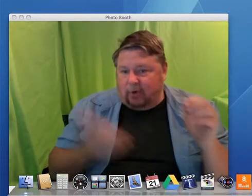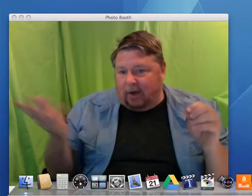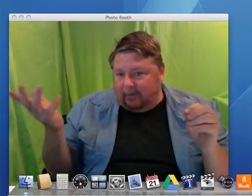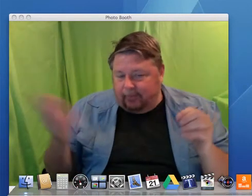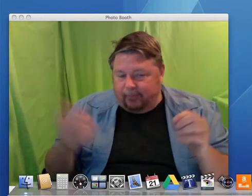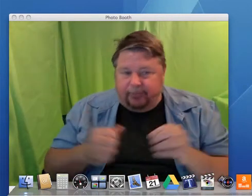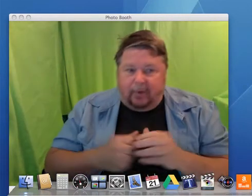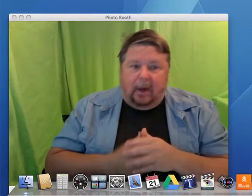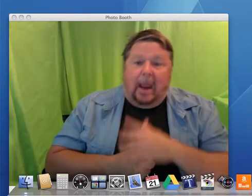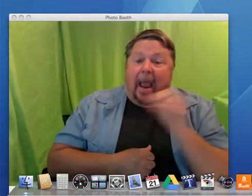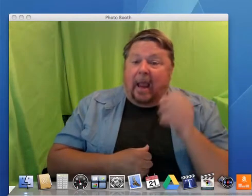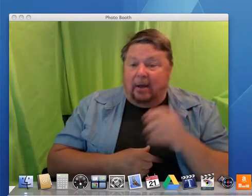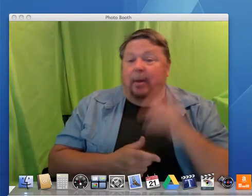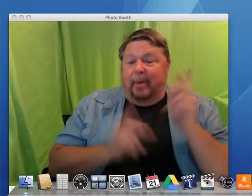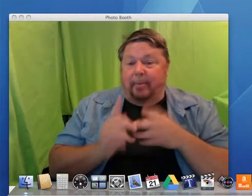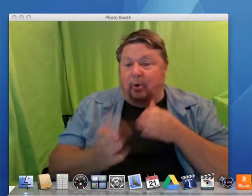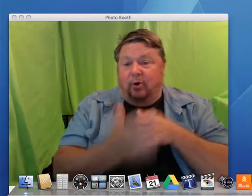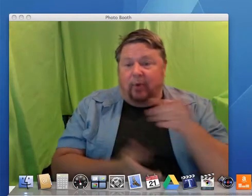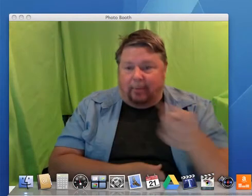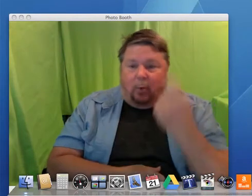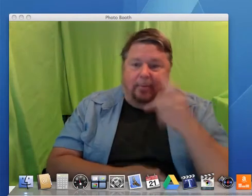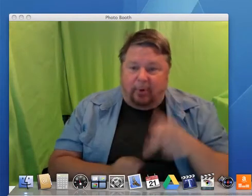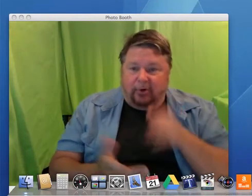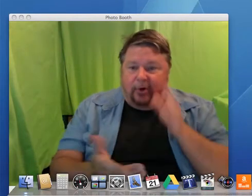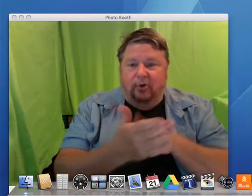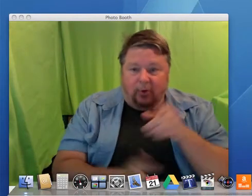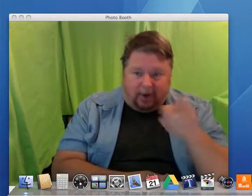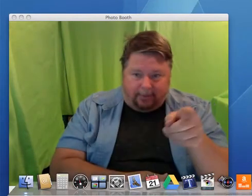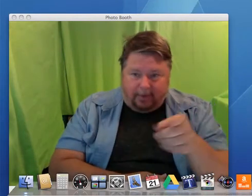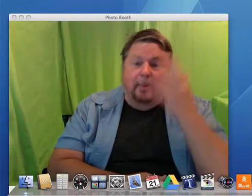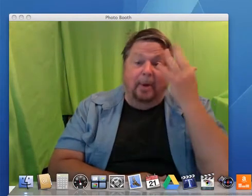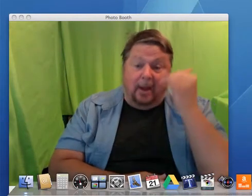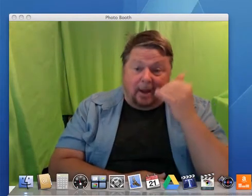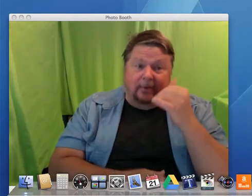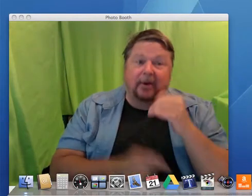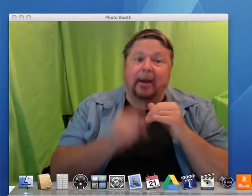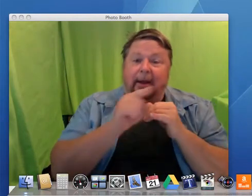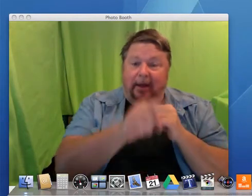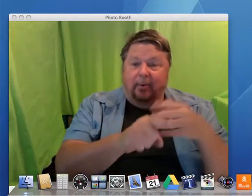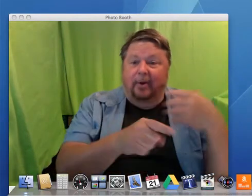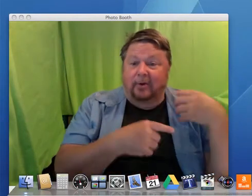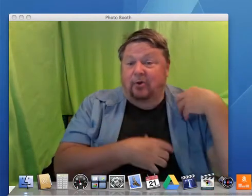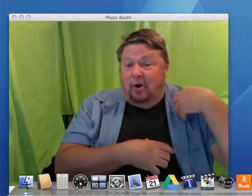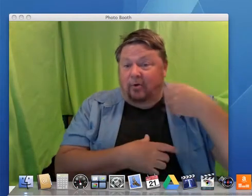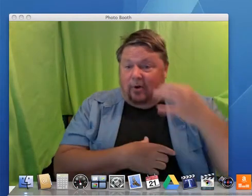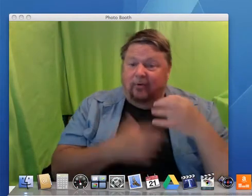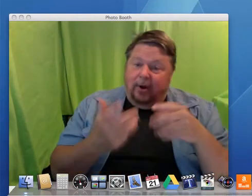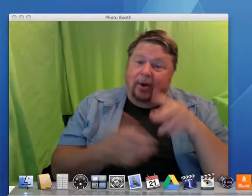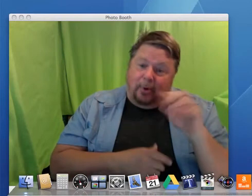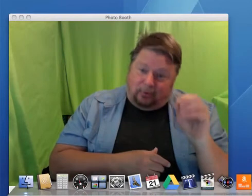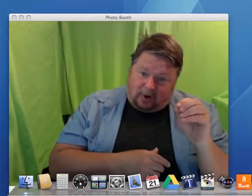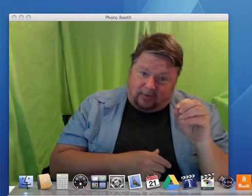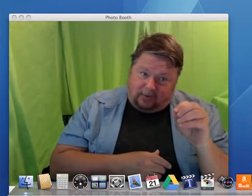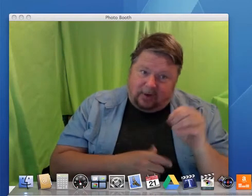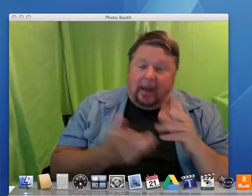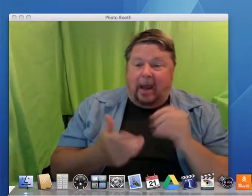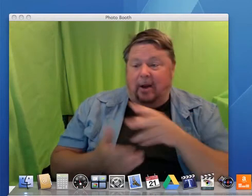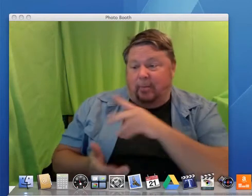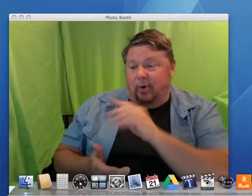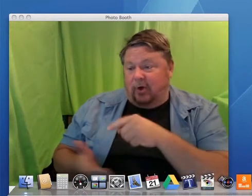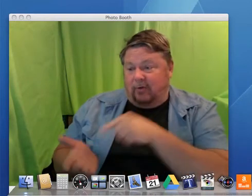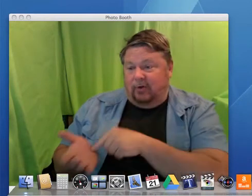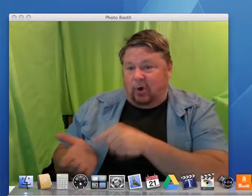post office. And people sued him. One person sued him because he was in charge of the post office,